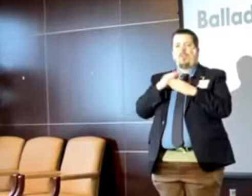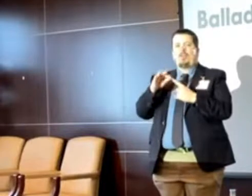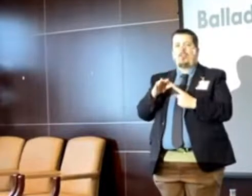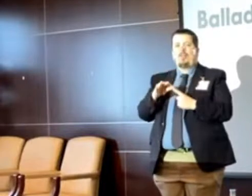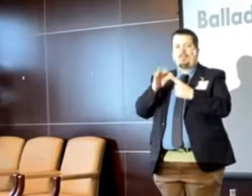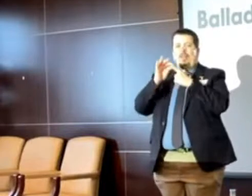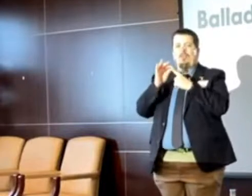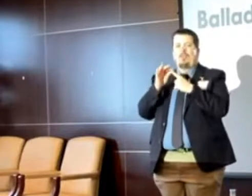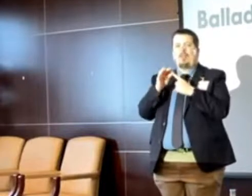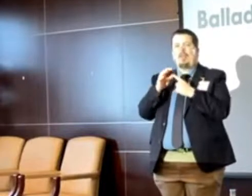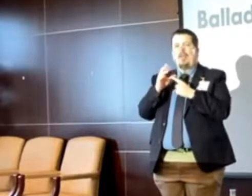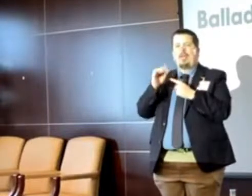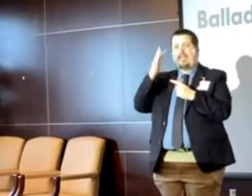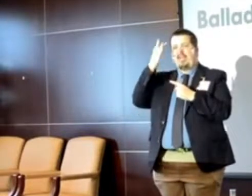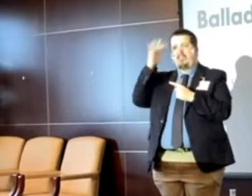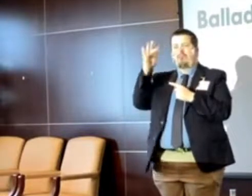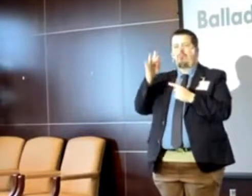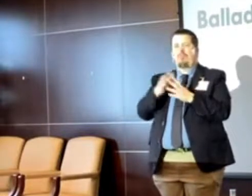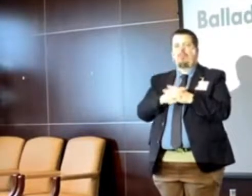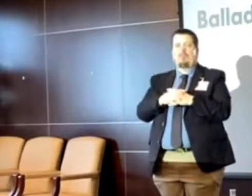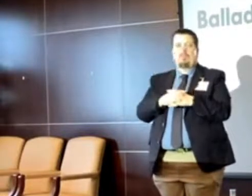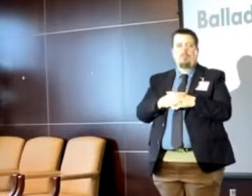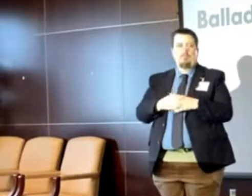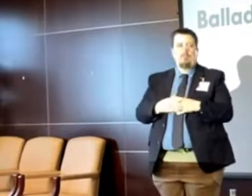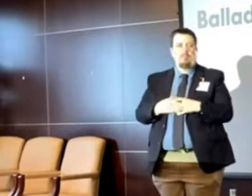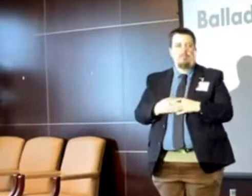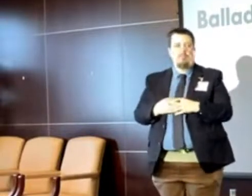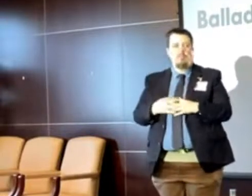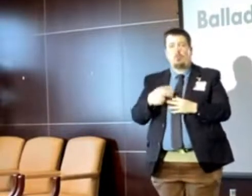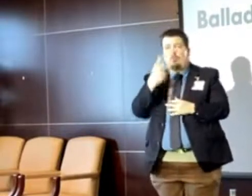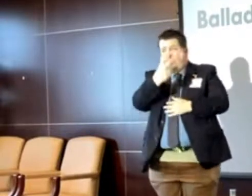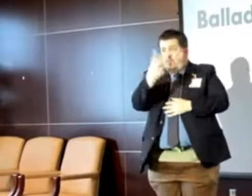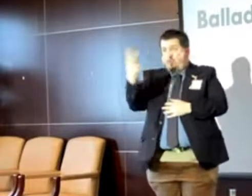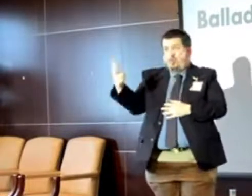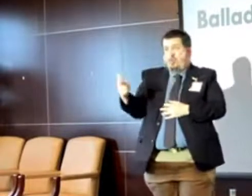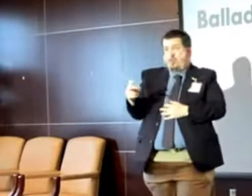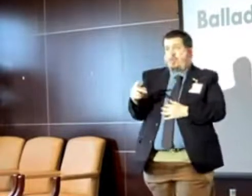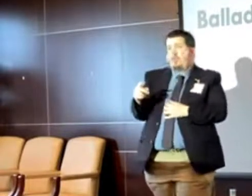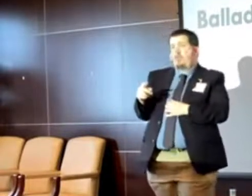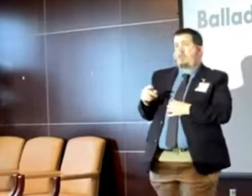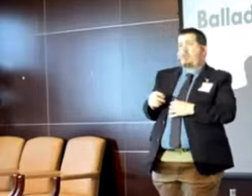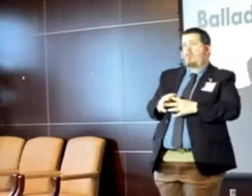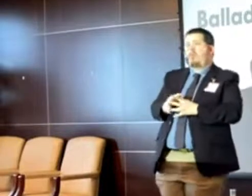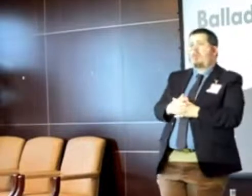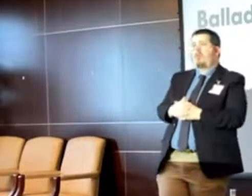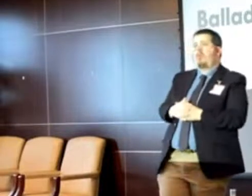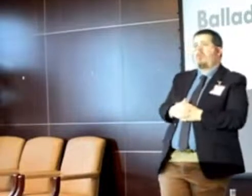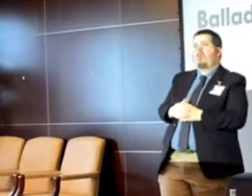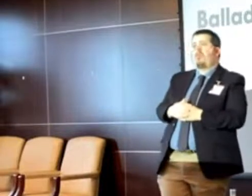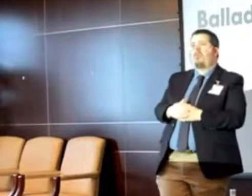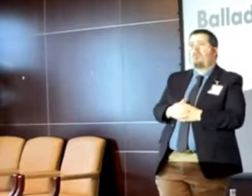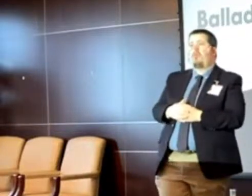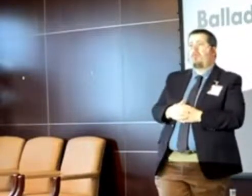specialist experts. All right, 2 questions apiece. We'll start with Tim.